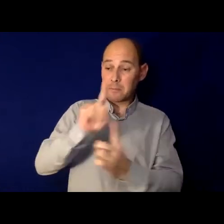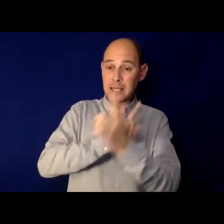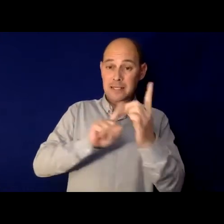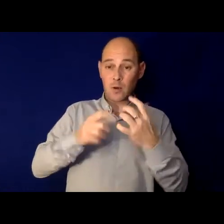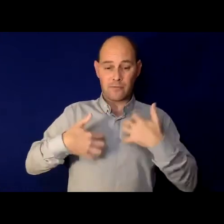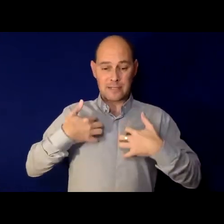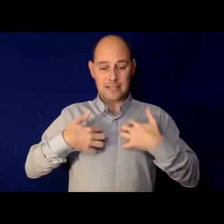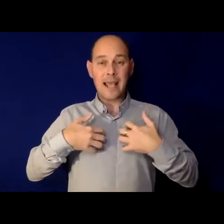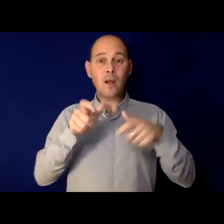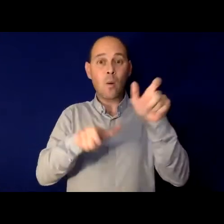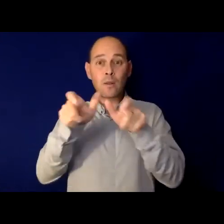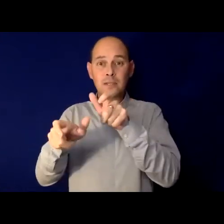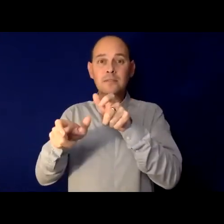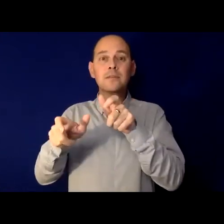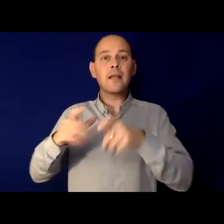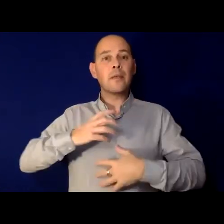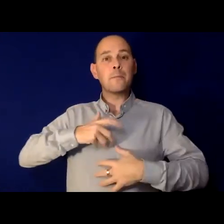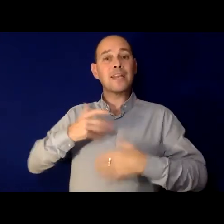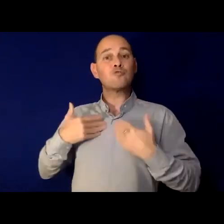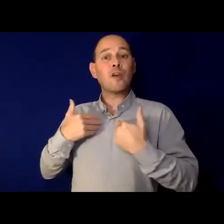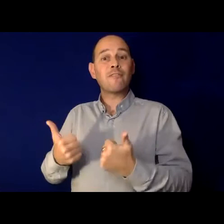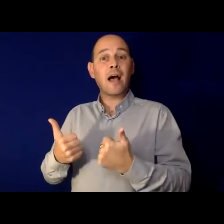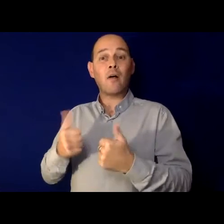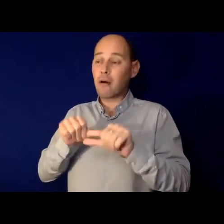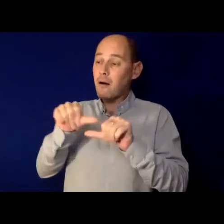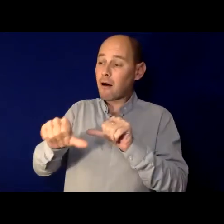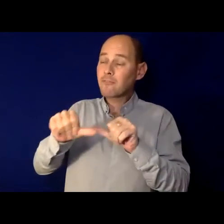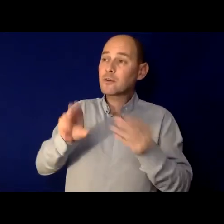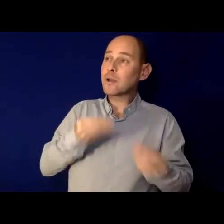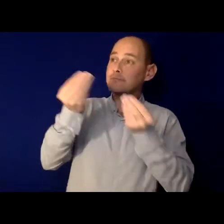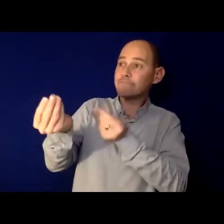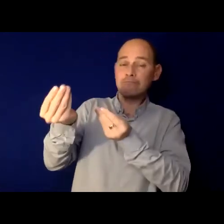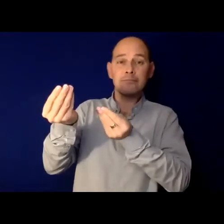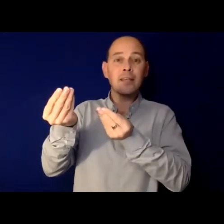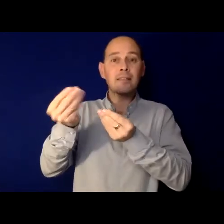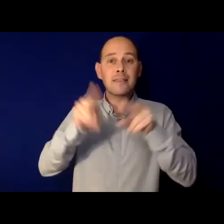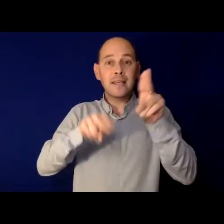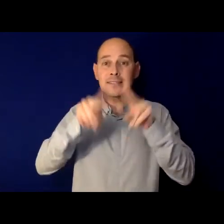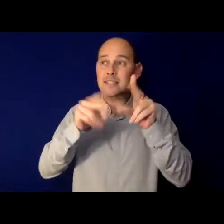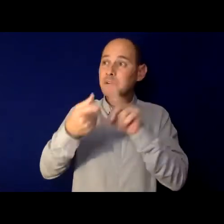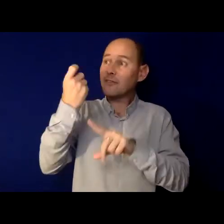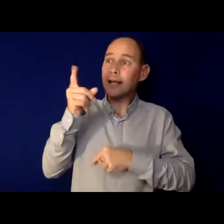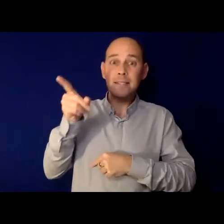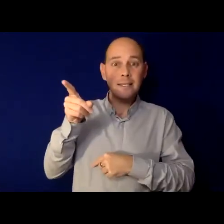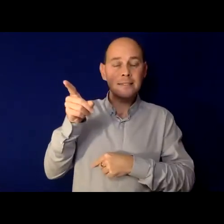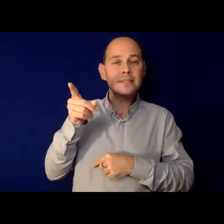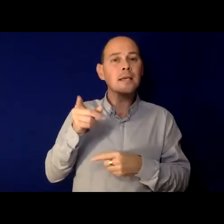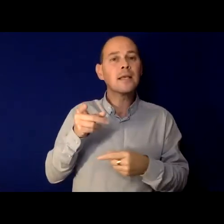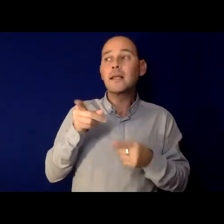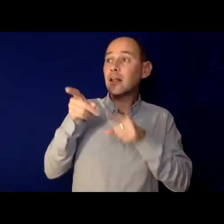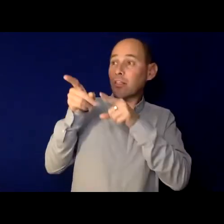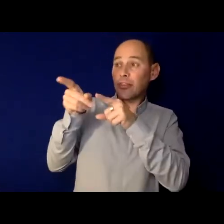of Health, after we submit the finding from the assessment, Minister of Health try to